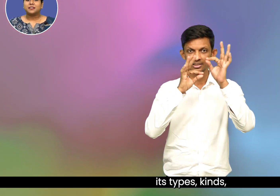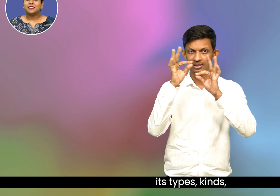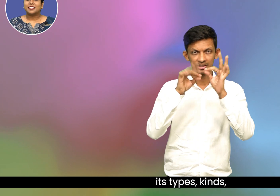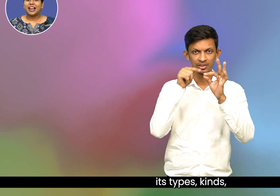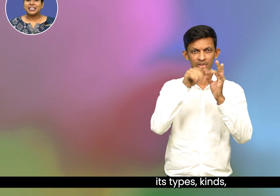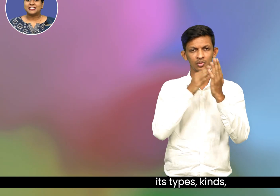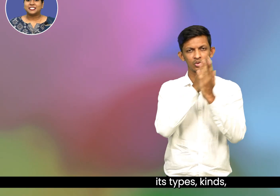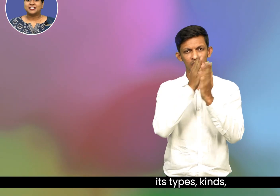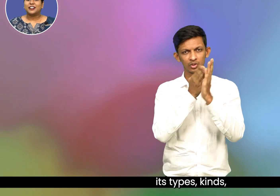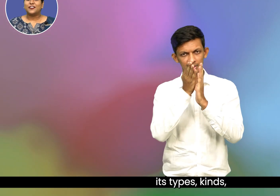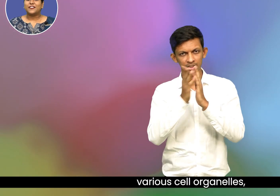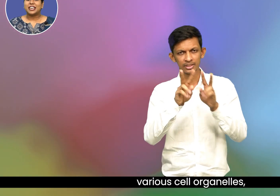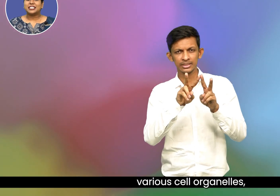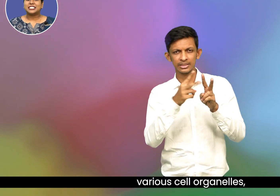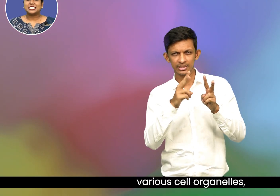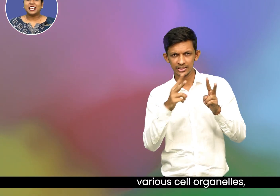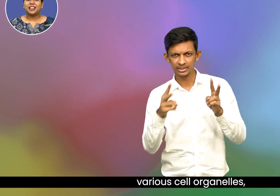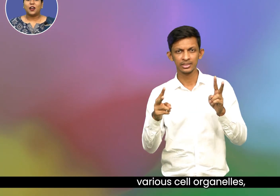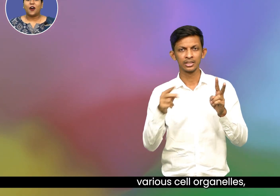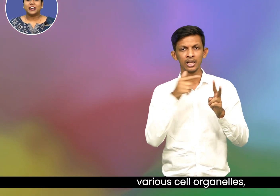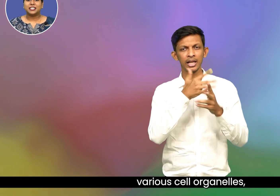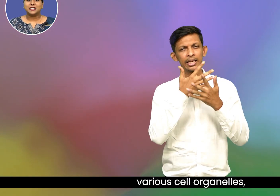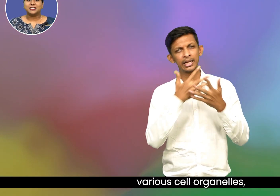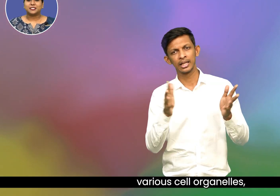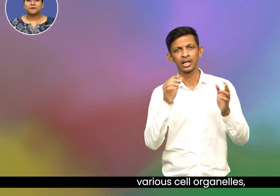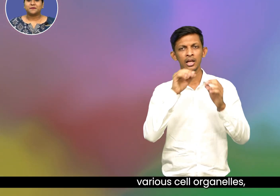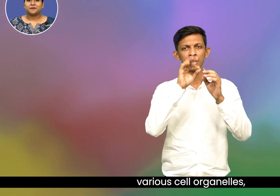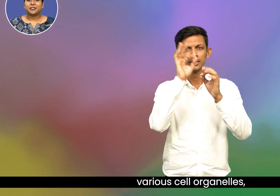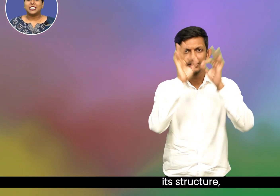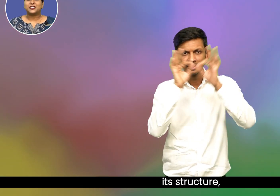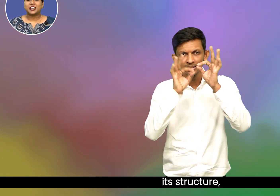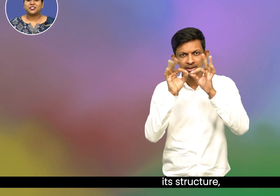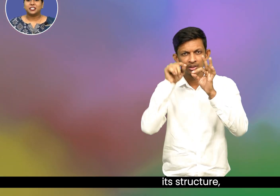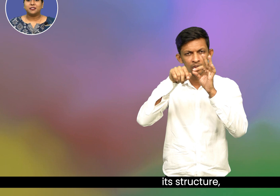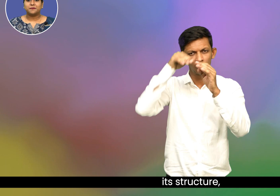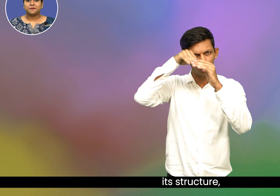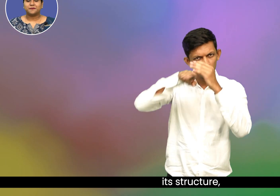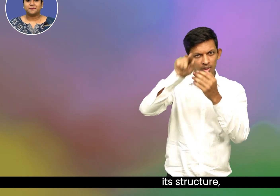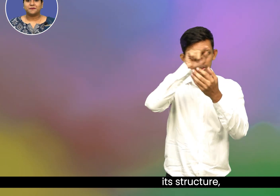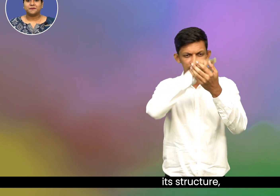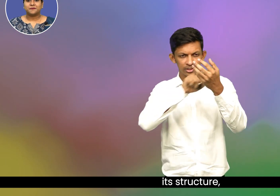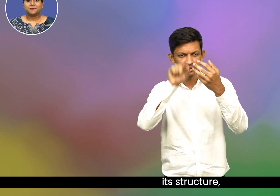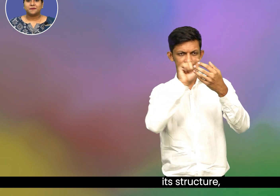types, kinds, various cell organelles, its structure